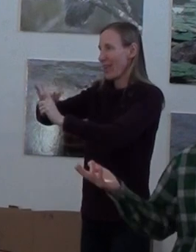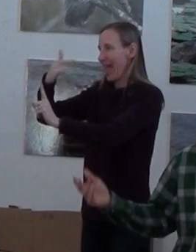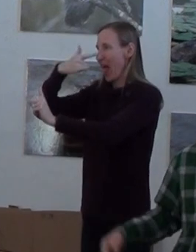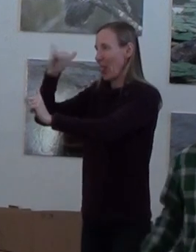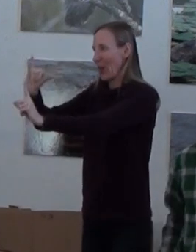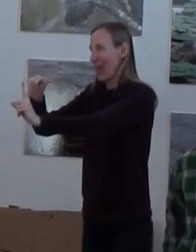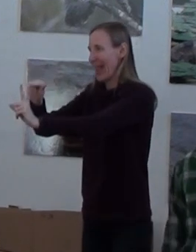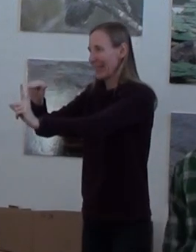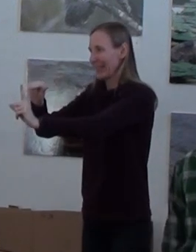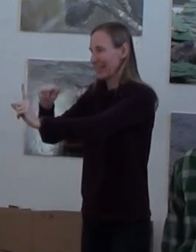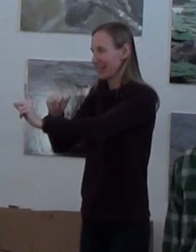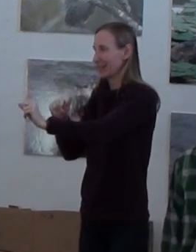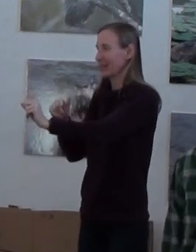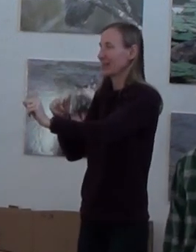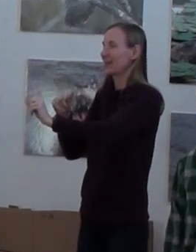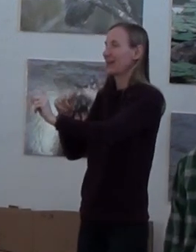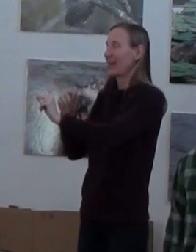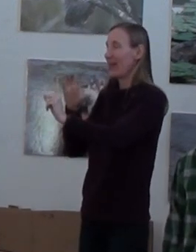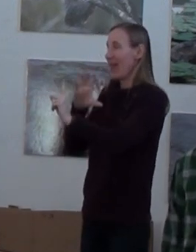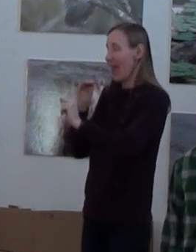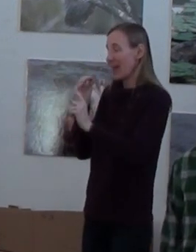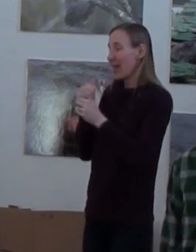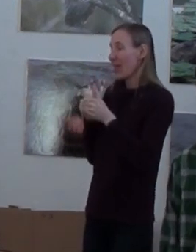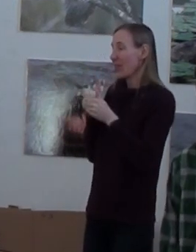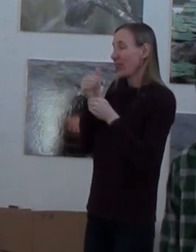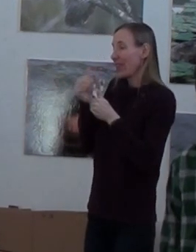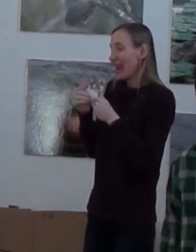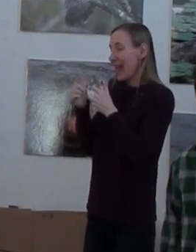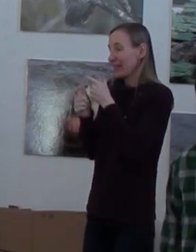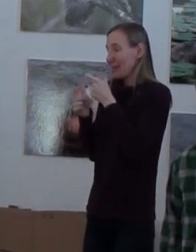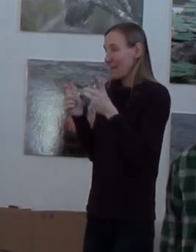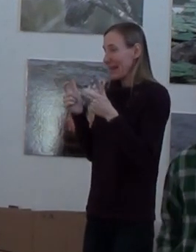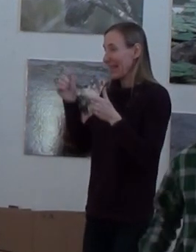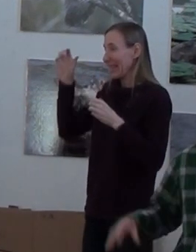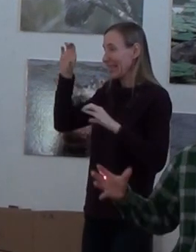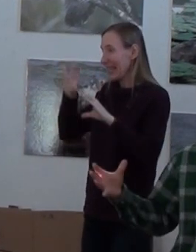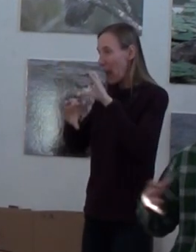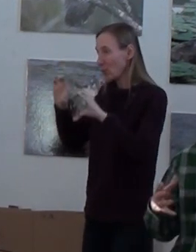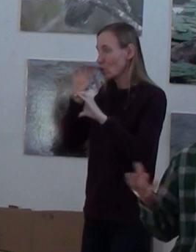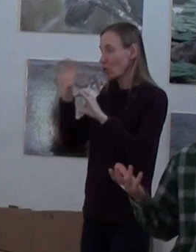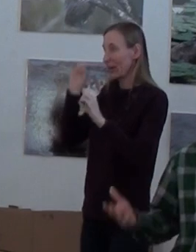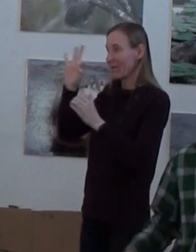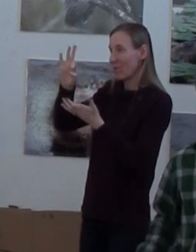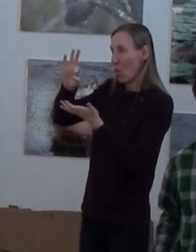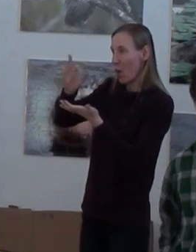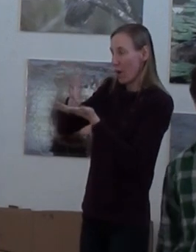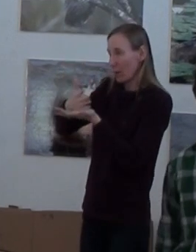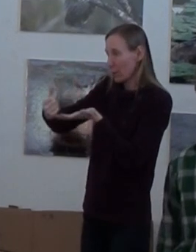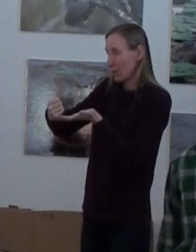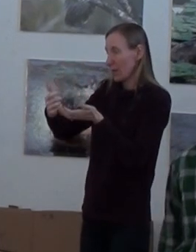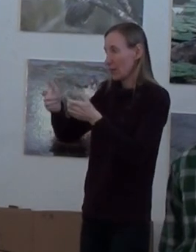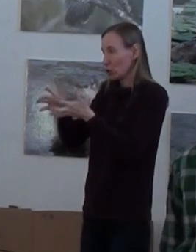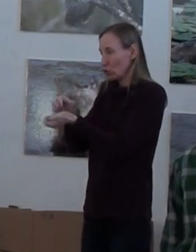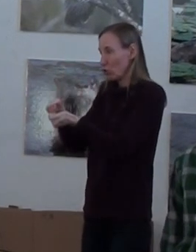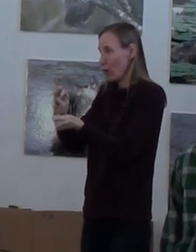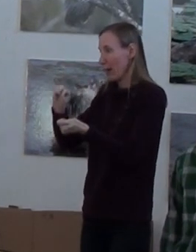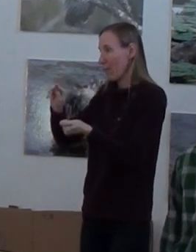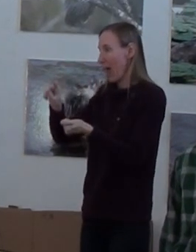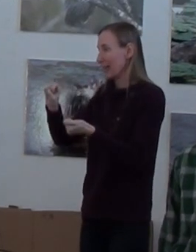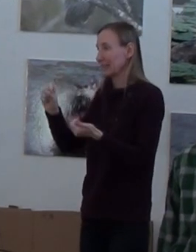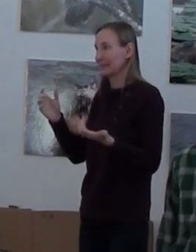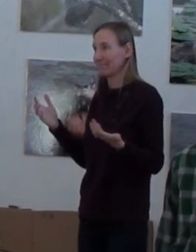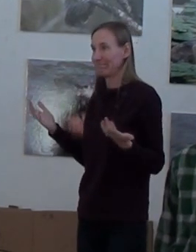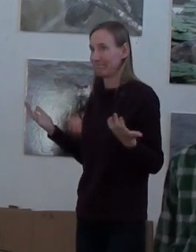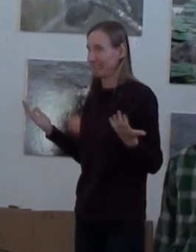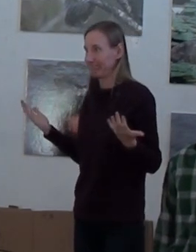chemical, the next big, you know, chemistry coming along that's going to wipe out mites, there is none. Right now we're kind of bottlenecked with what we have. So if resistance is built